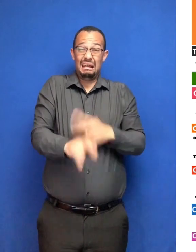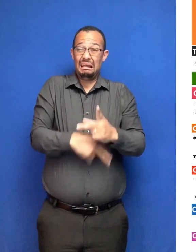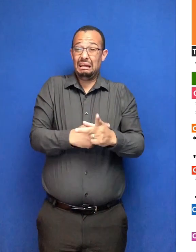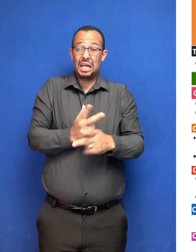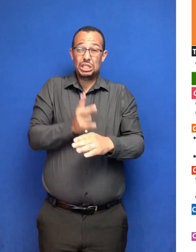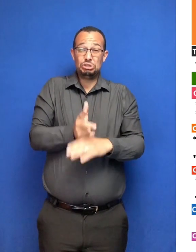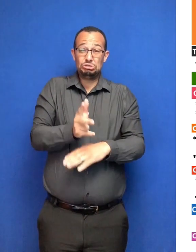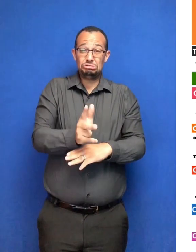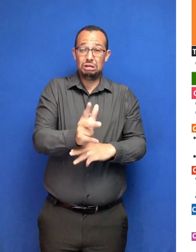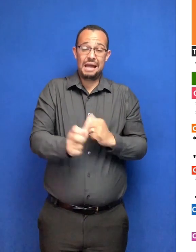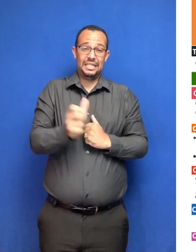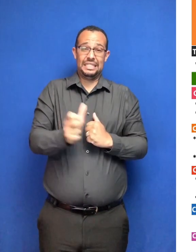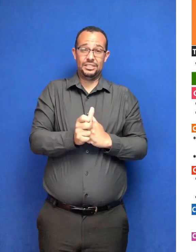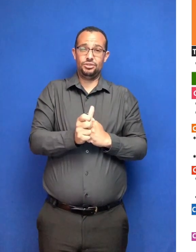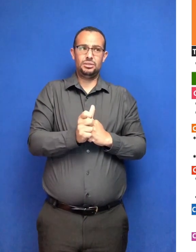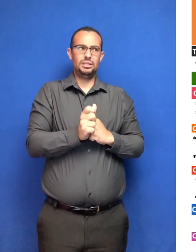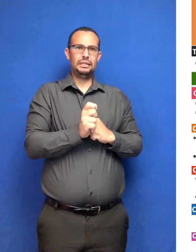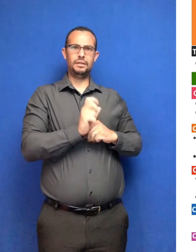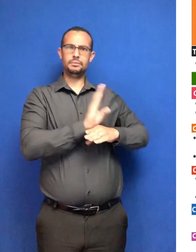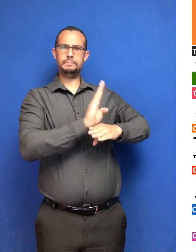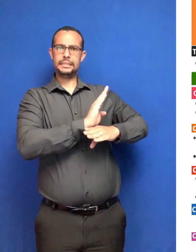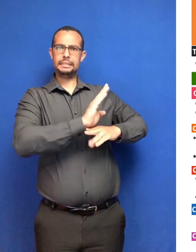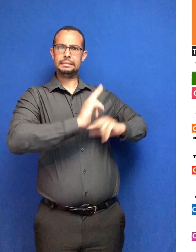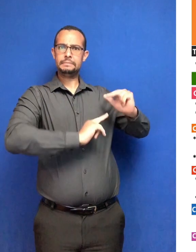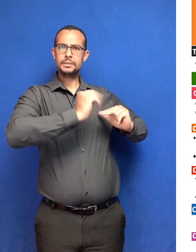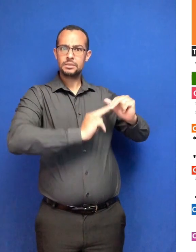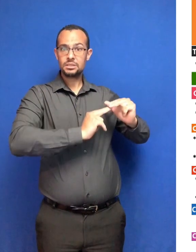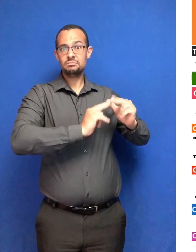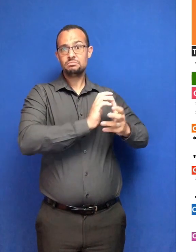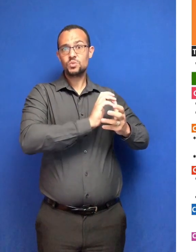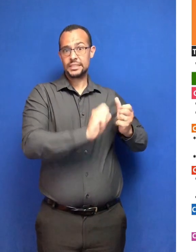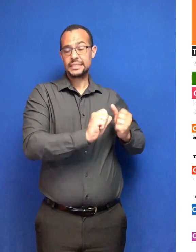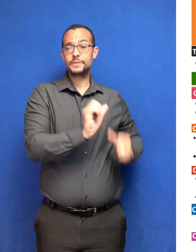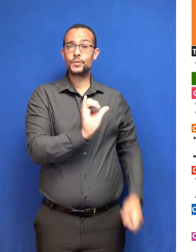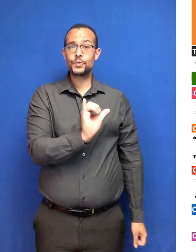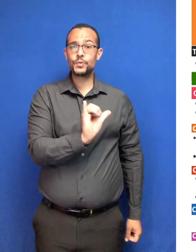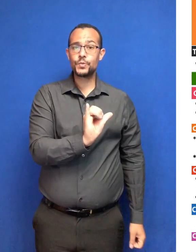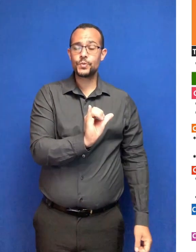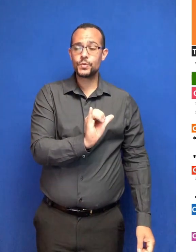at this point, even industrial buildings are going to be damaged, and some of them will be destroyed as well.